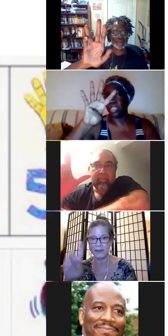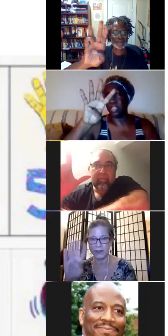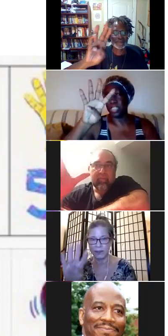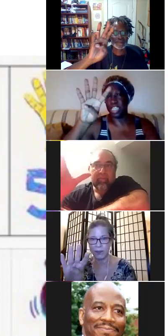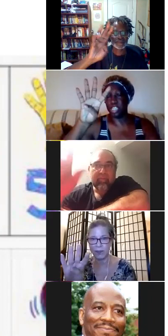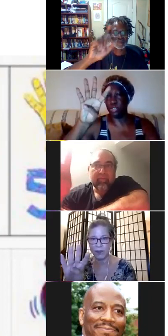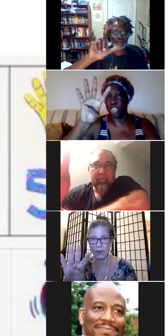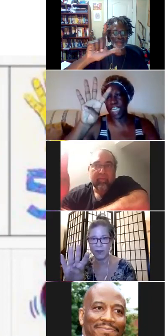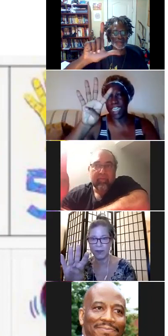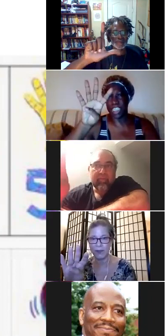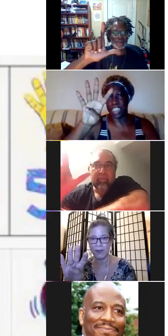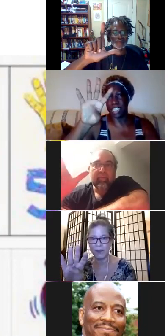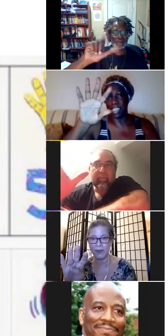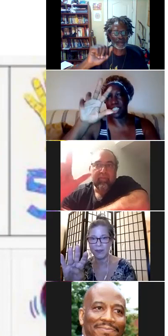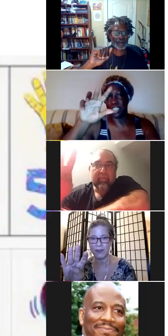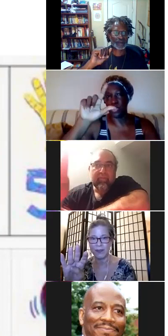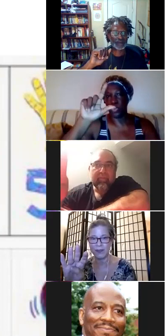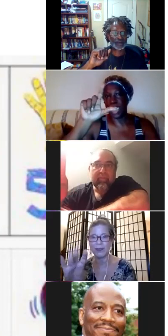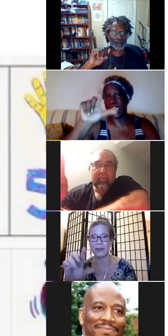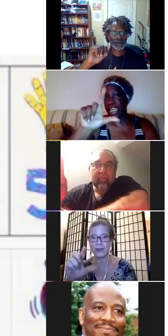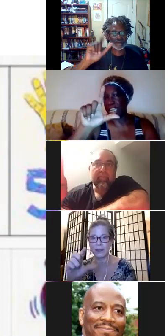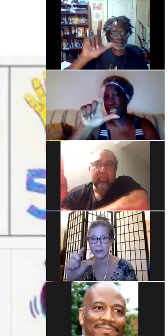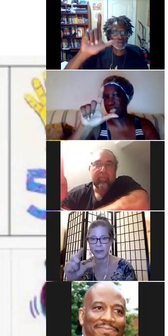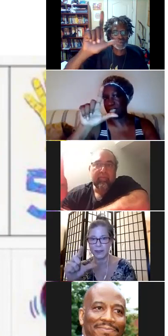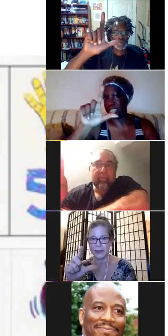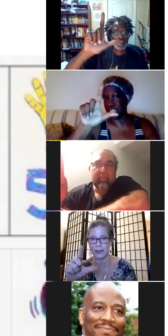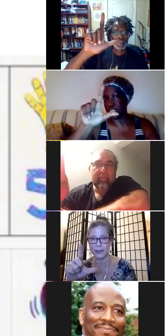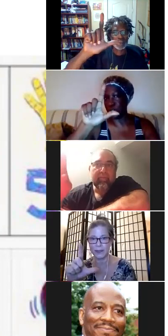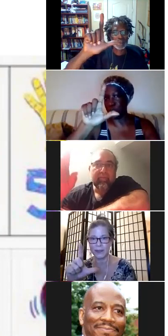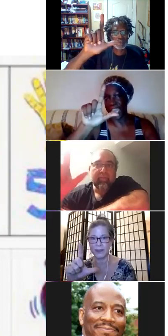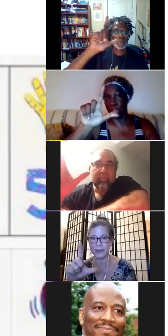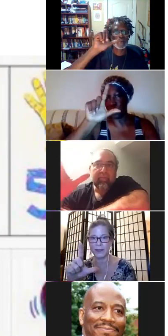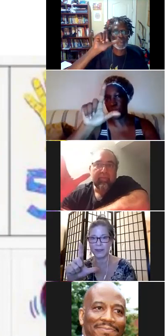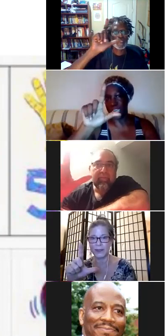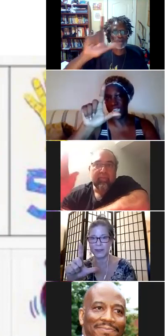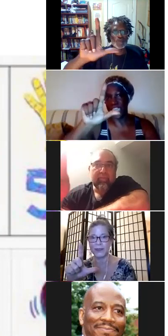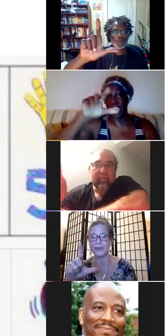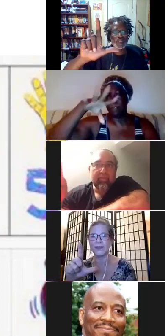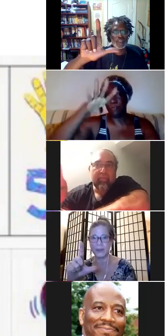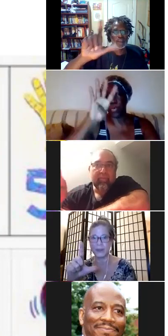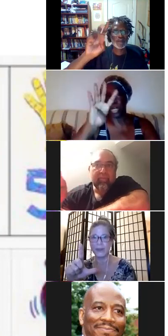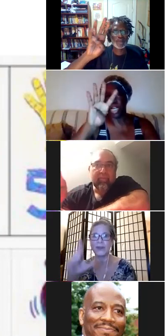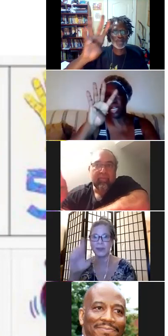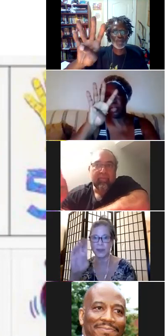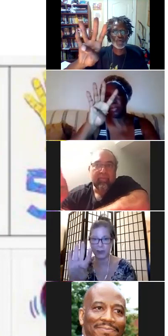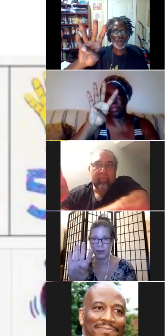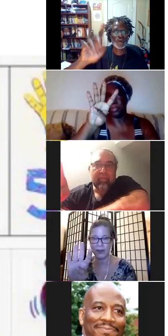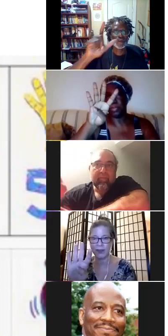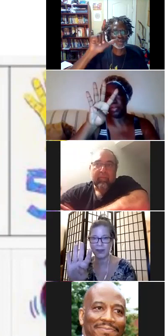24. So you see the 2 changes. 20. This is 2 now.